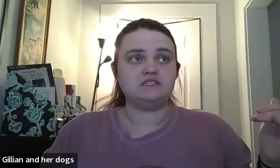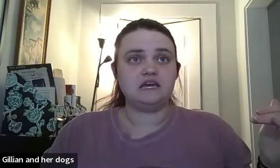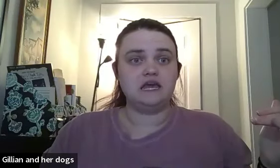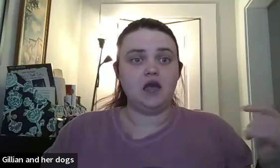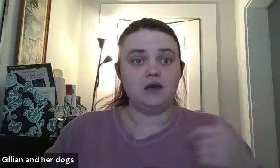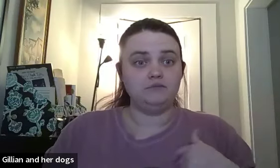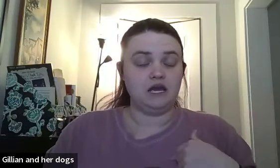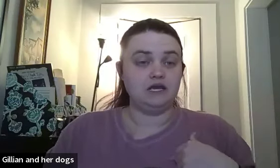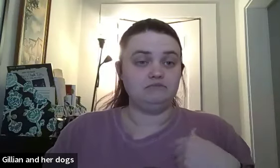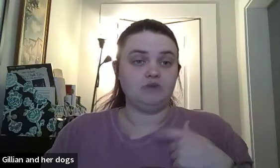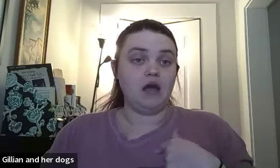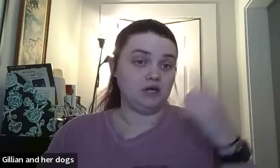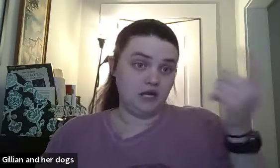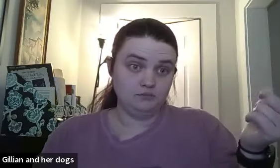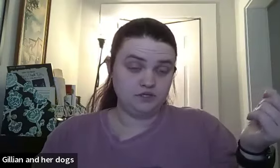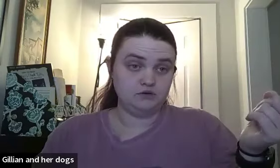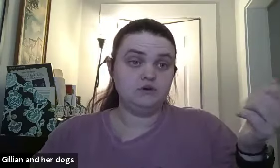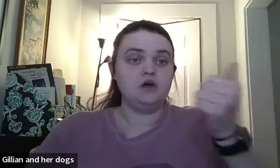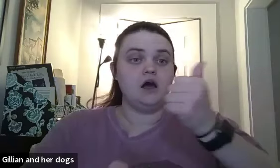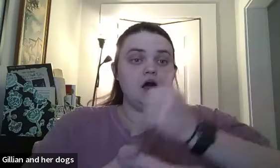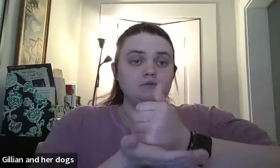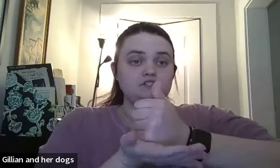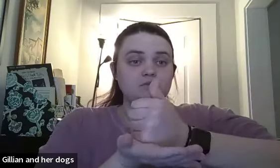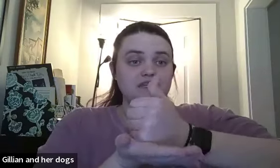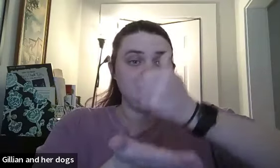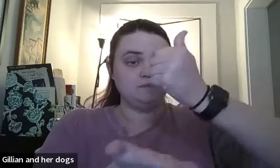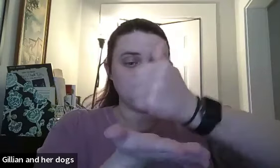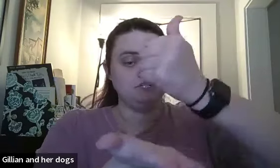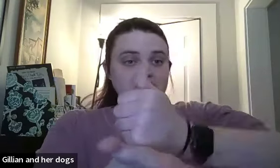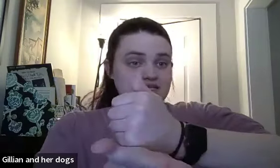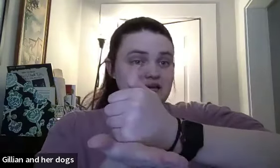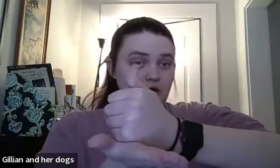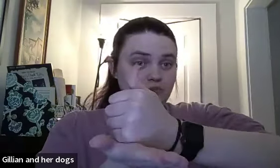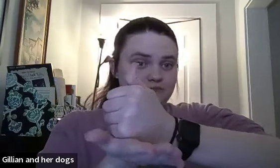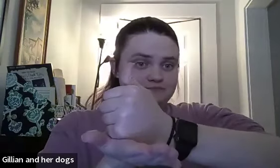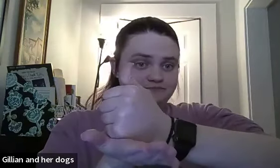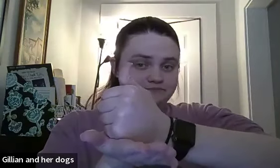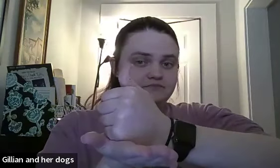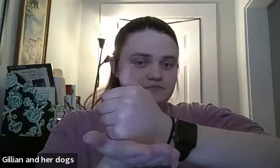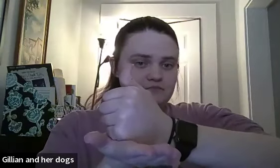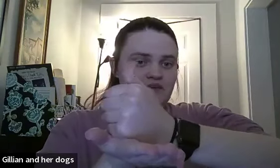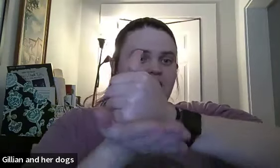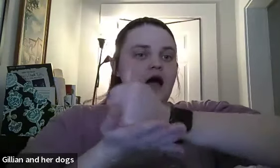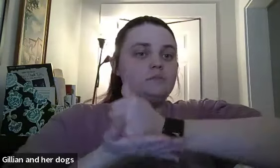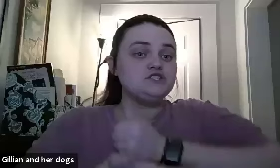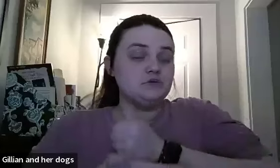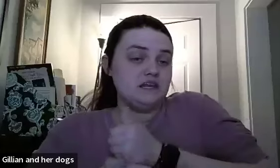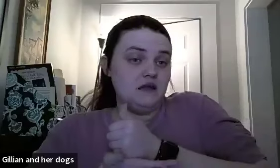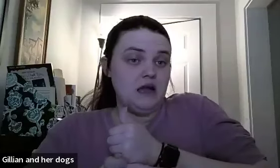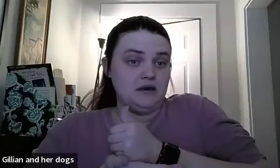going to say I'm going to help you, I would start with the help sign, which this is help. I'm going to start with it at